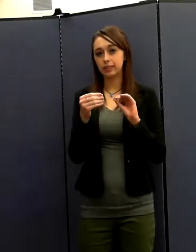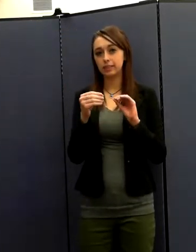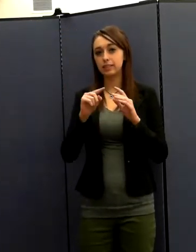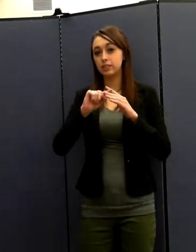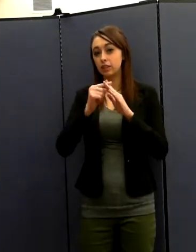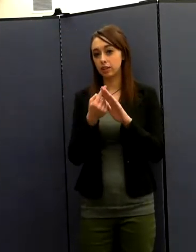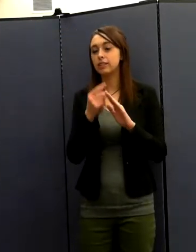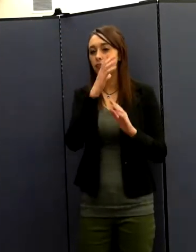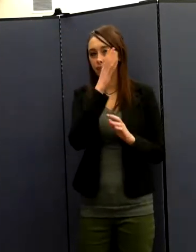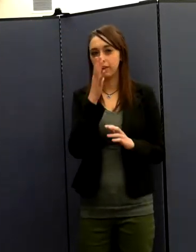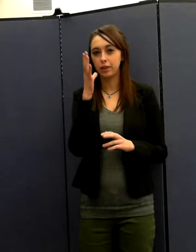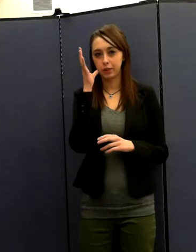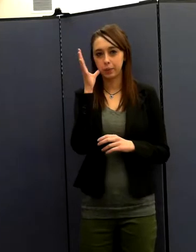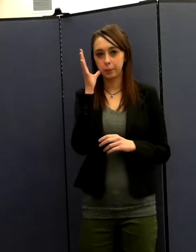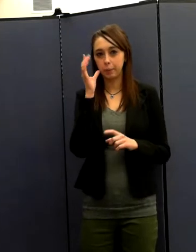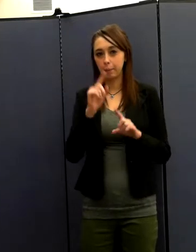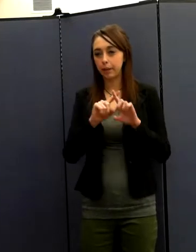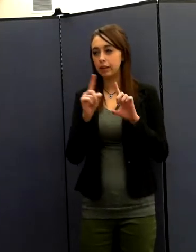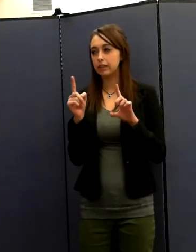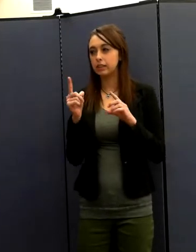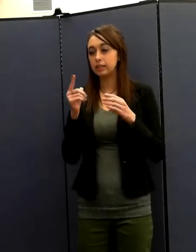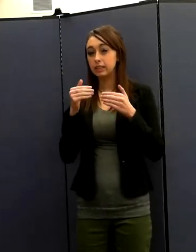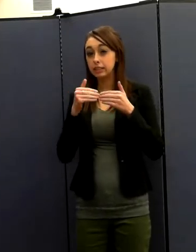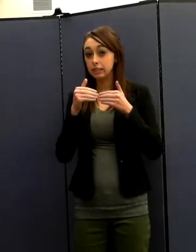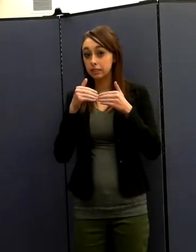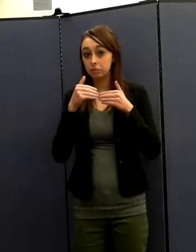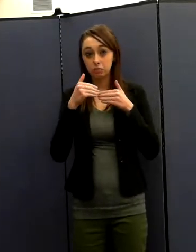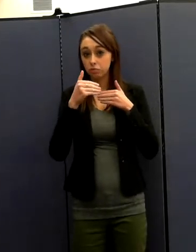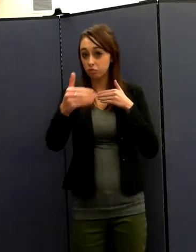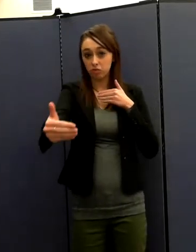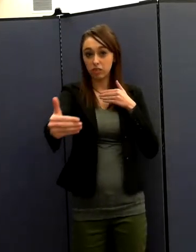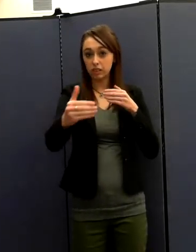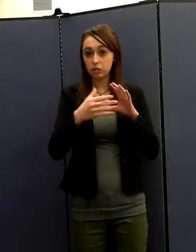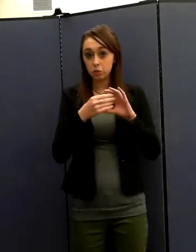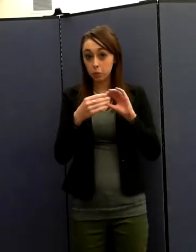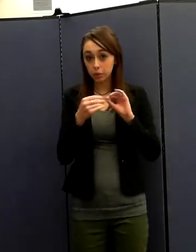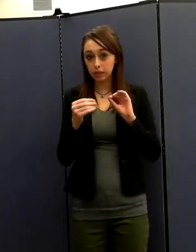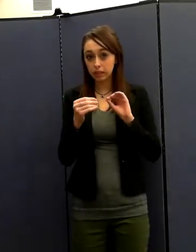farm. But does it continue at the farm the entire time?